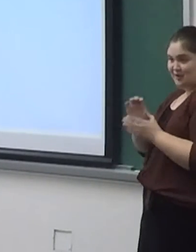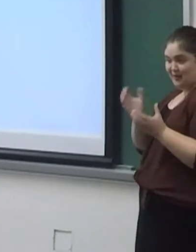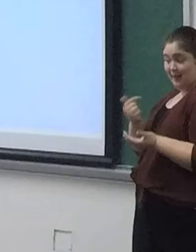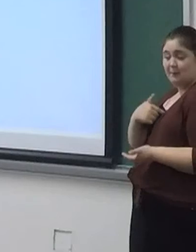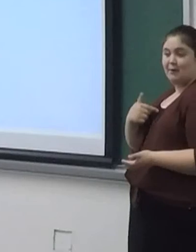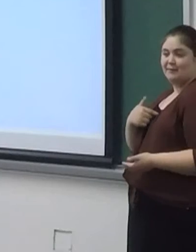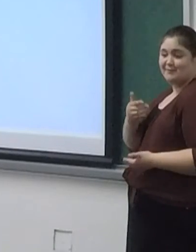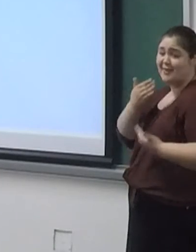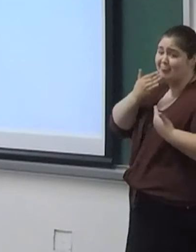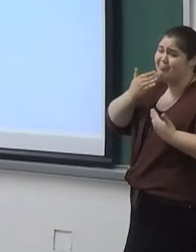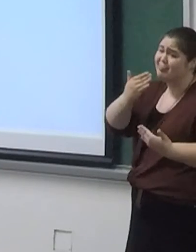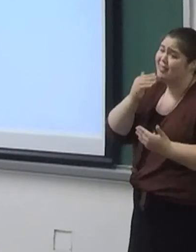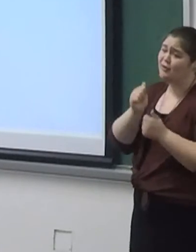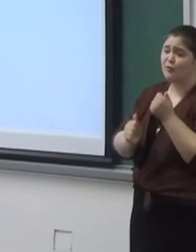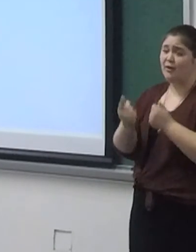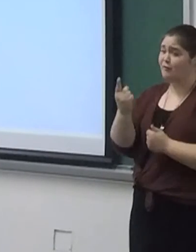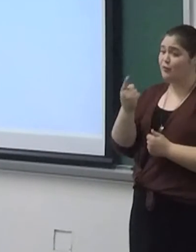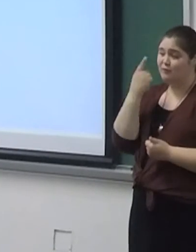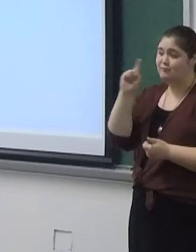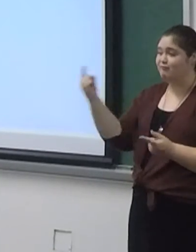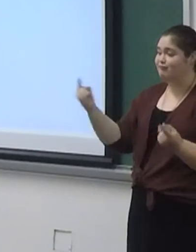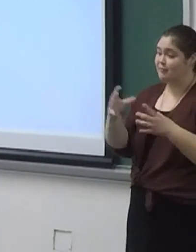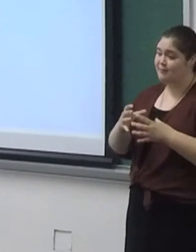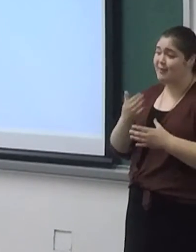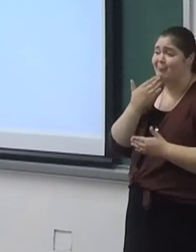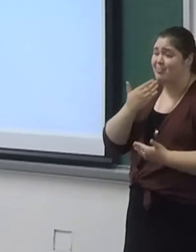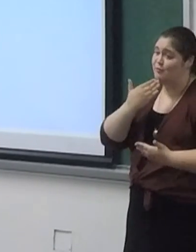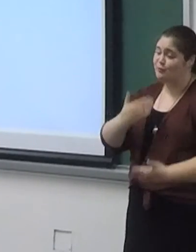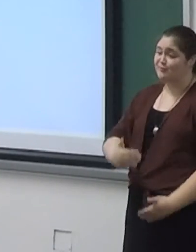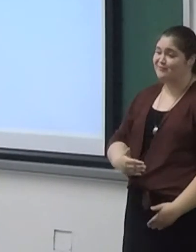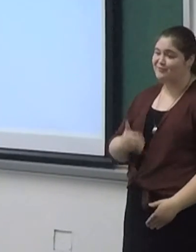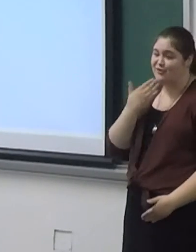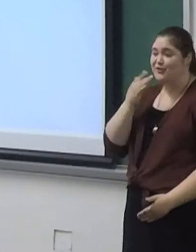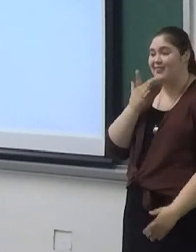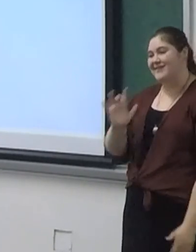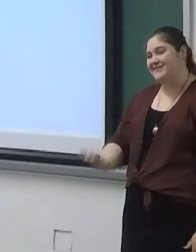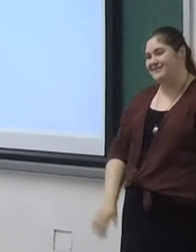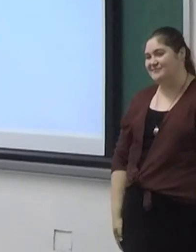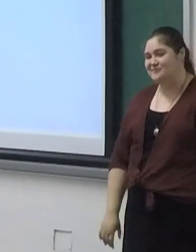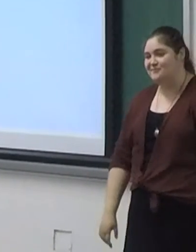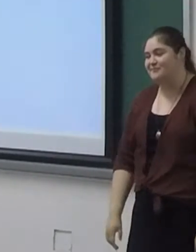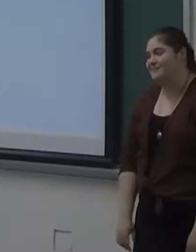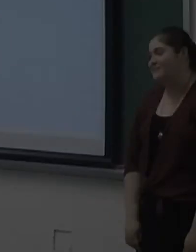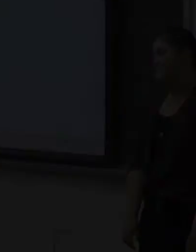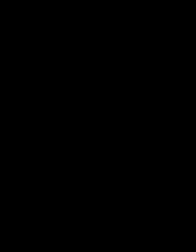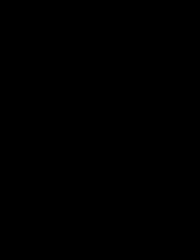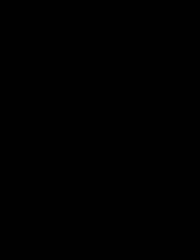am, thank you everybody for coming, and good luck.